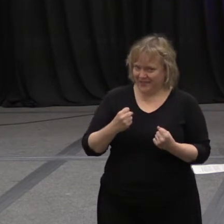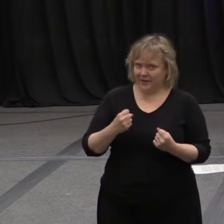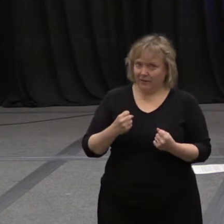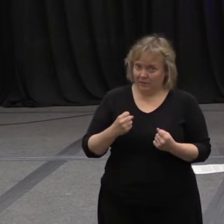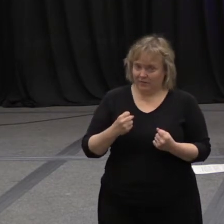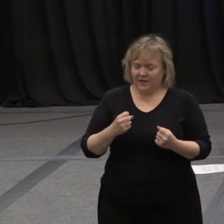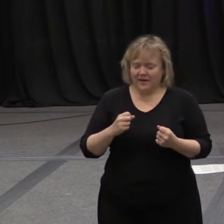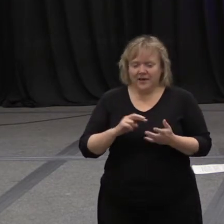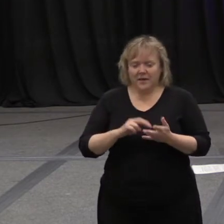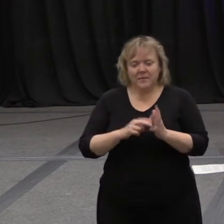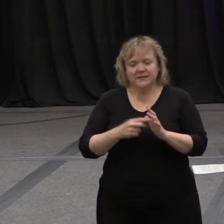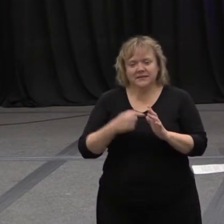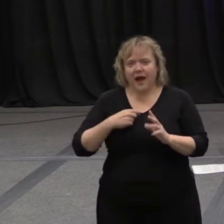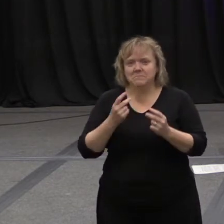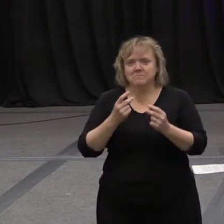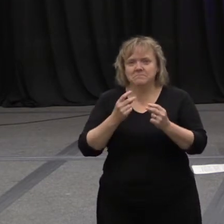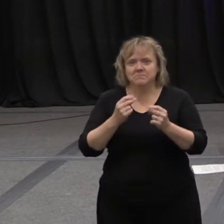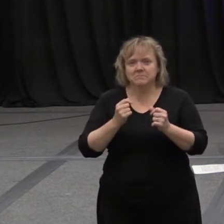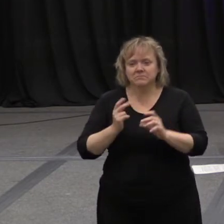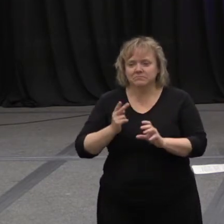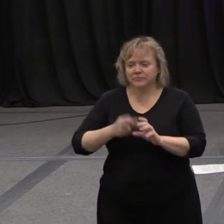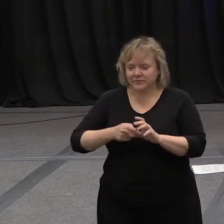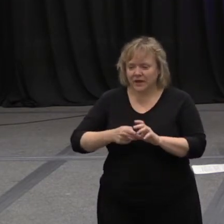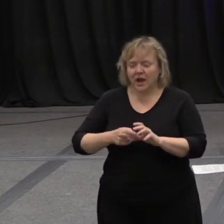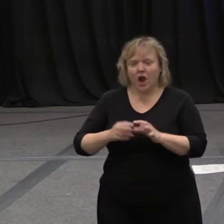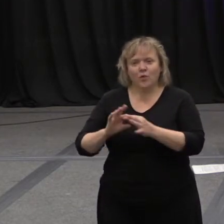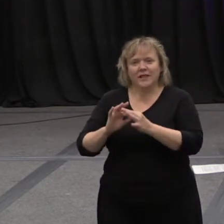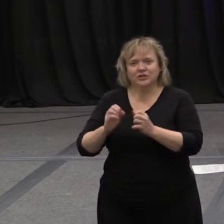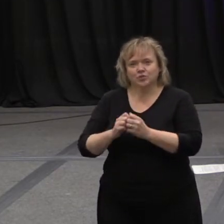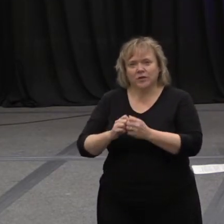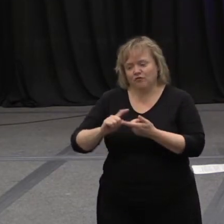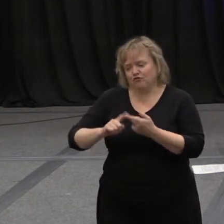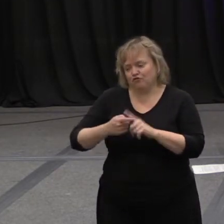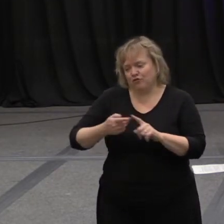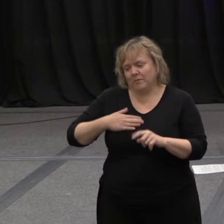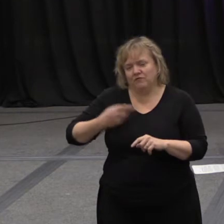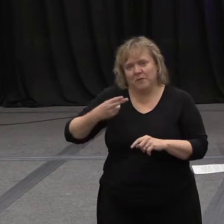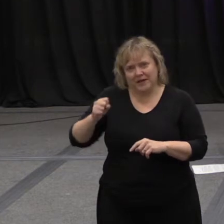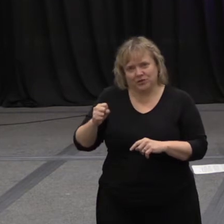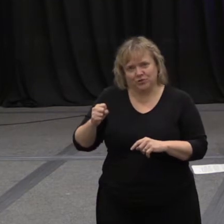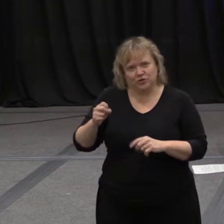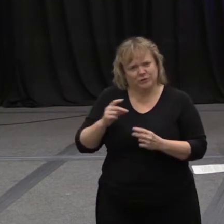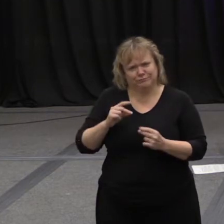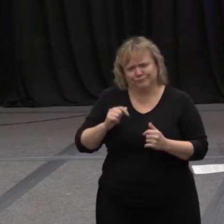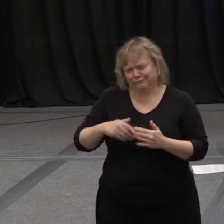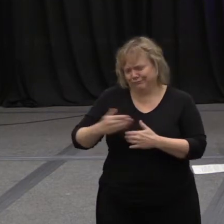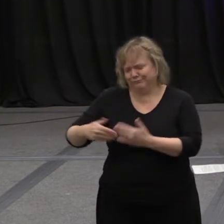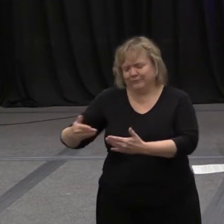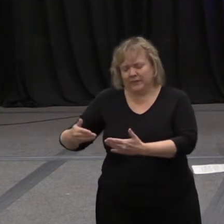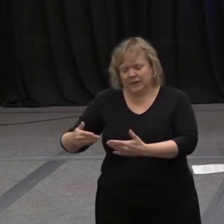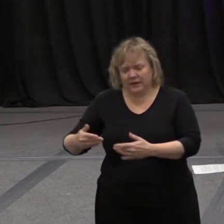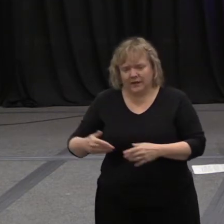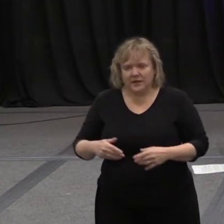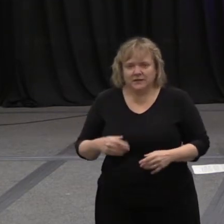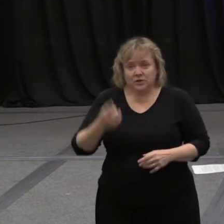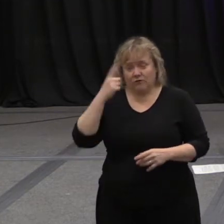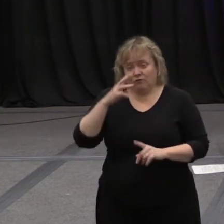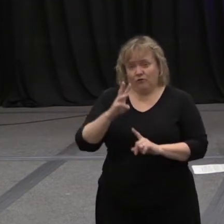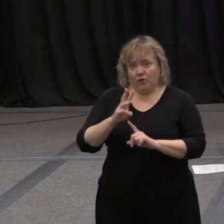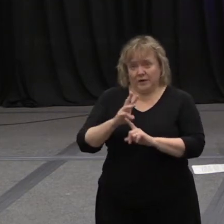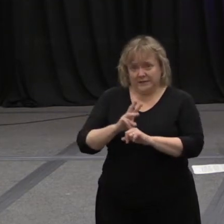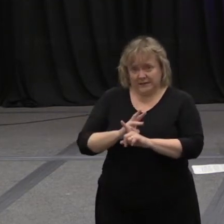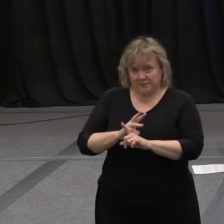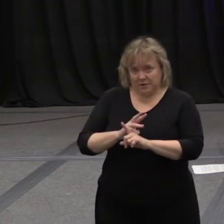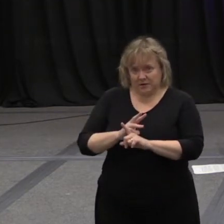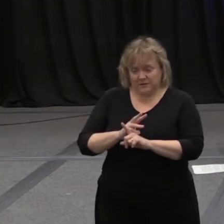consensual relationship with a friend from high school. And it was, for 6 months, I had, for the